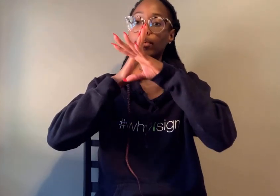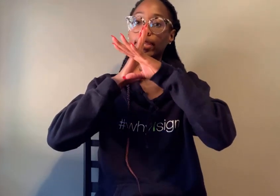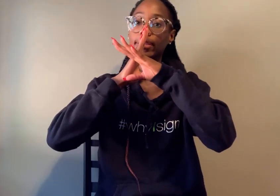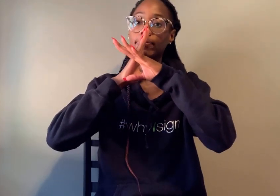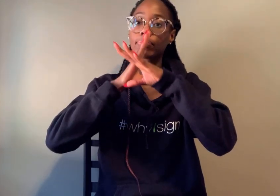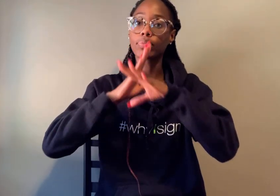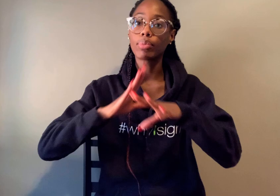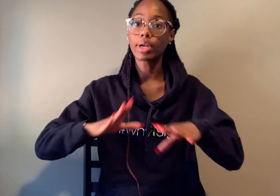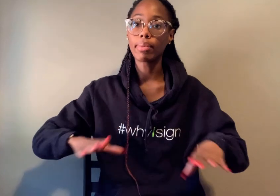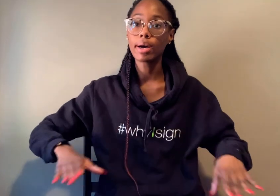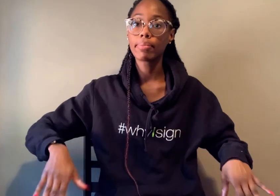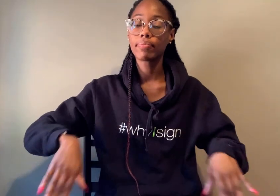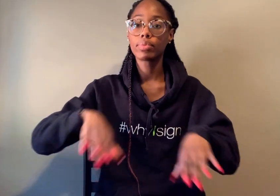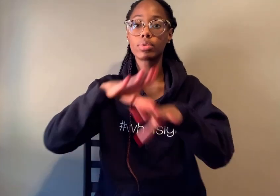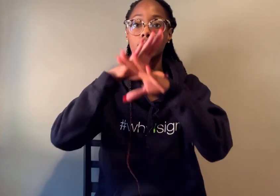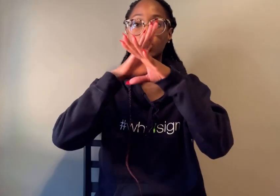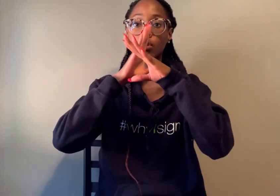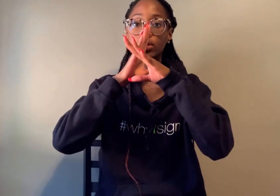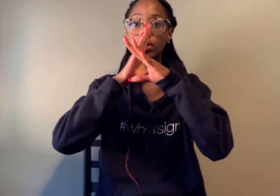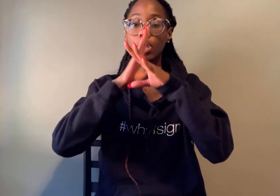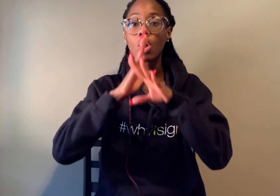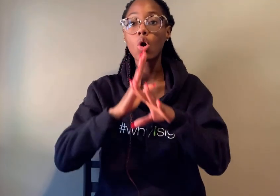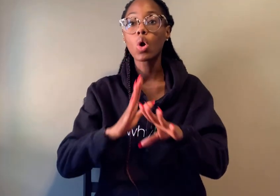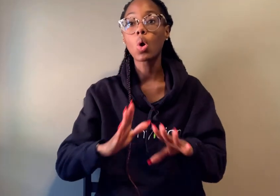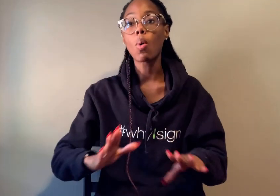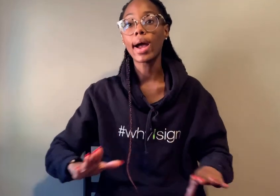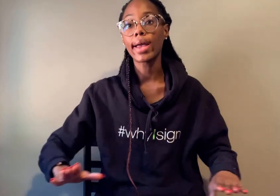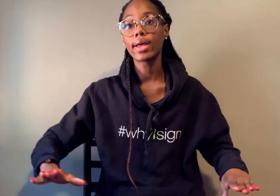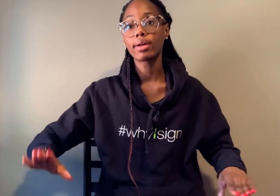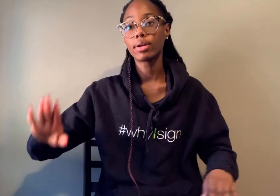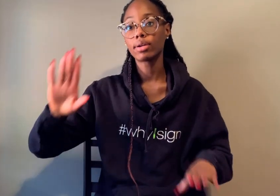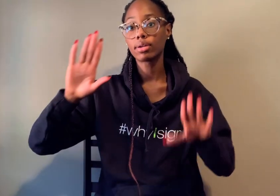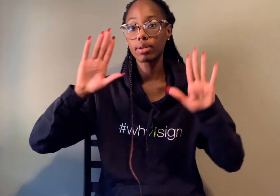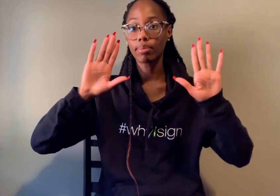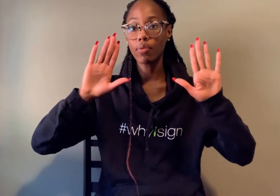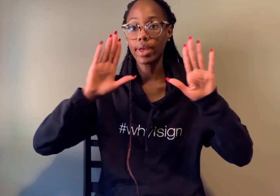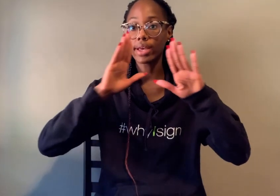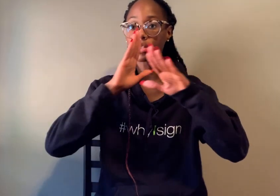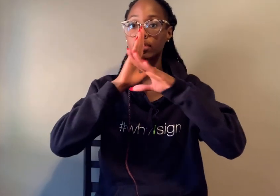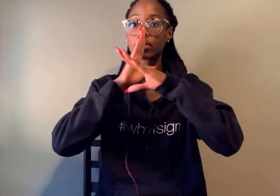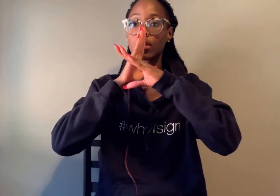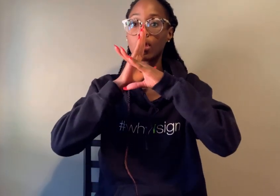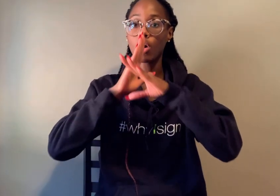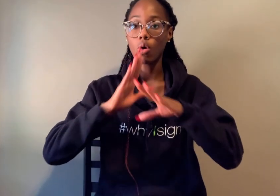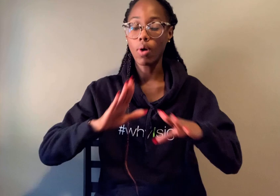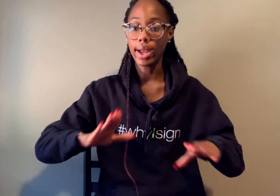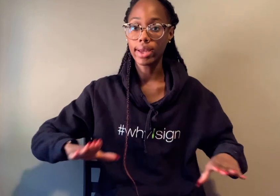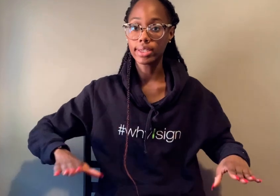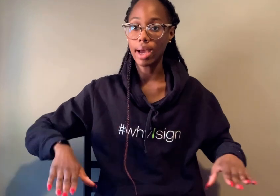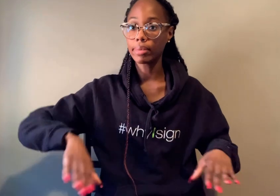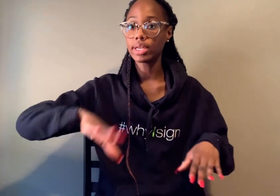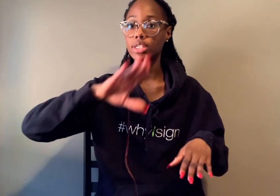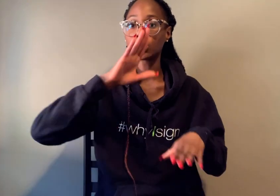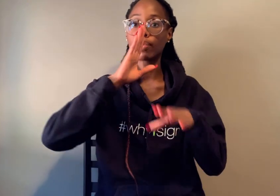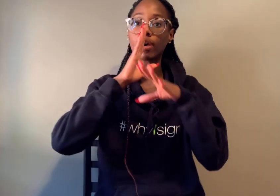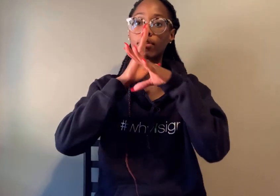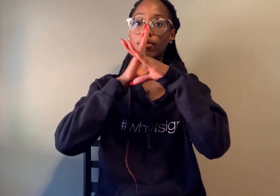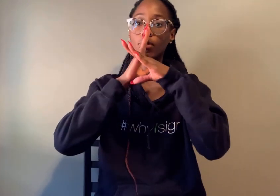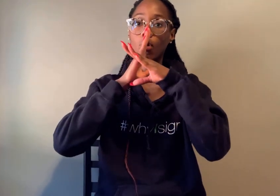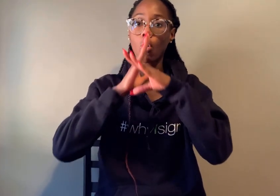bring them up. So it's quiet. Both hands, quiet. Dominant is at your mouth,